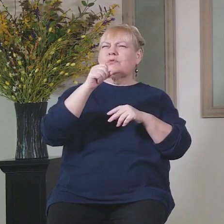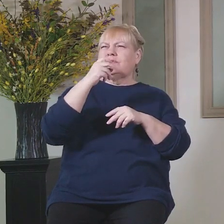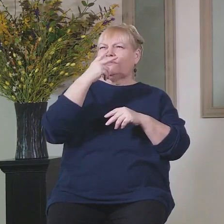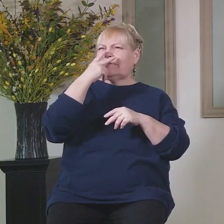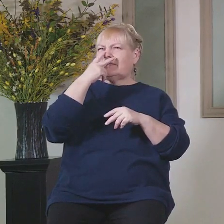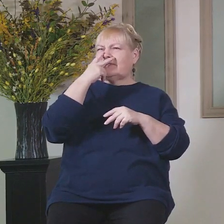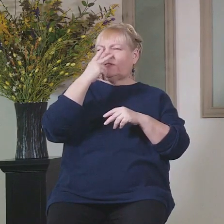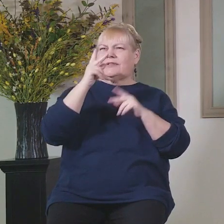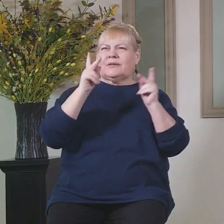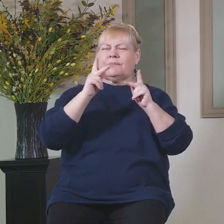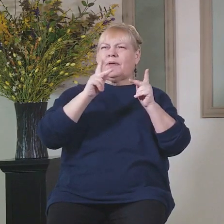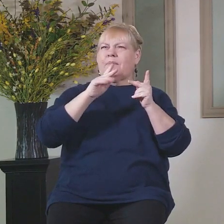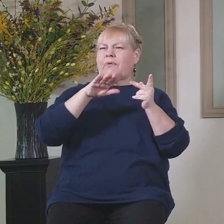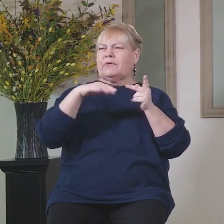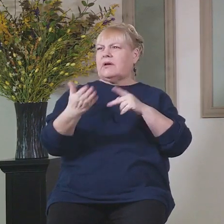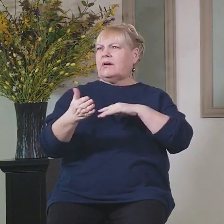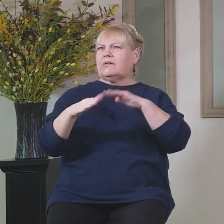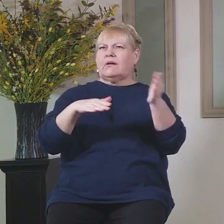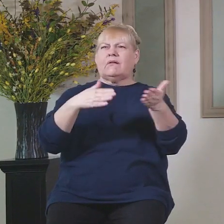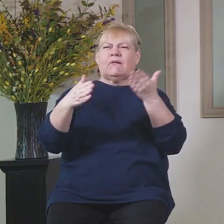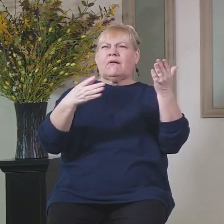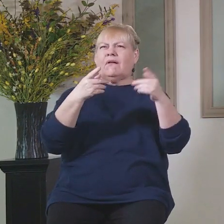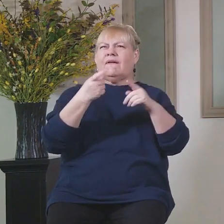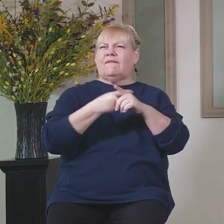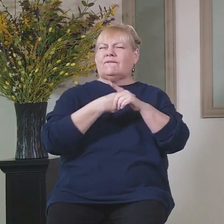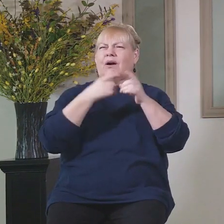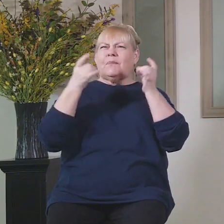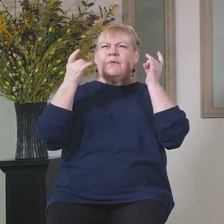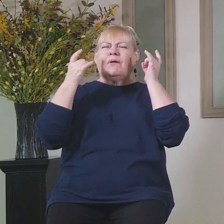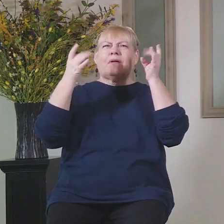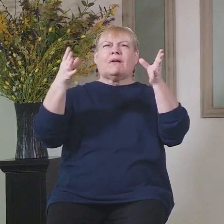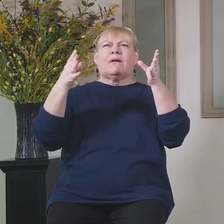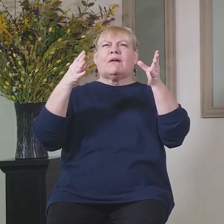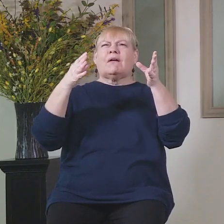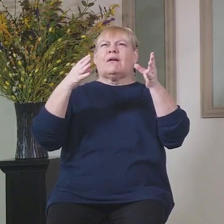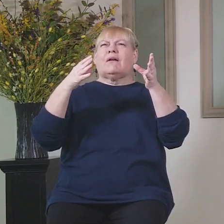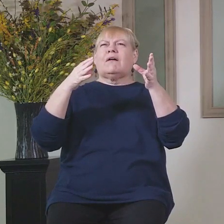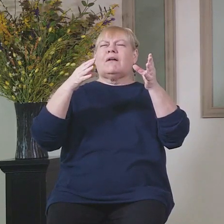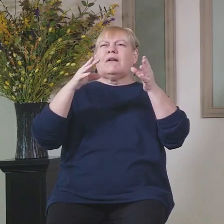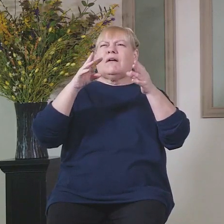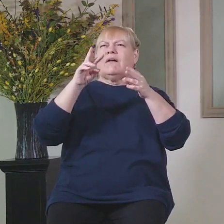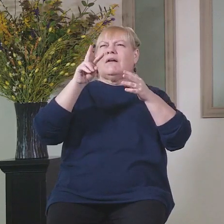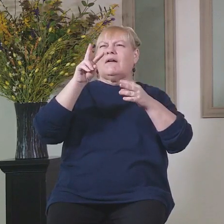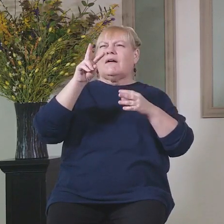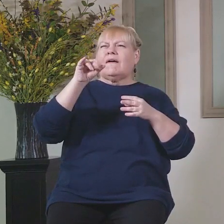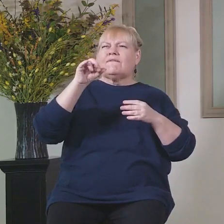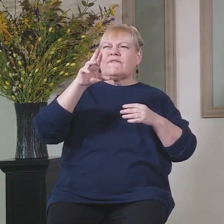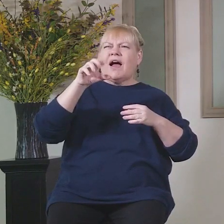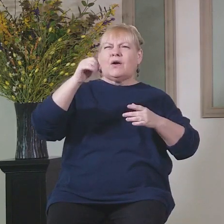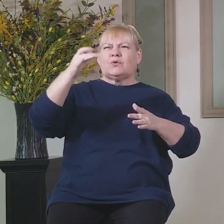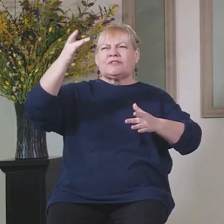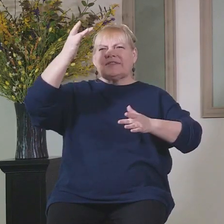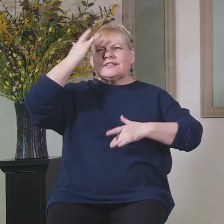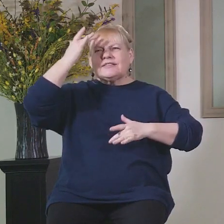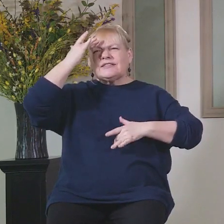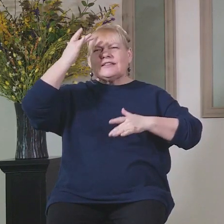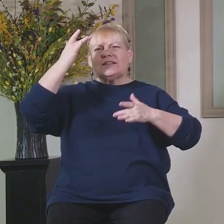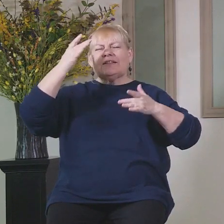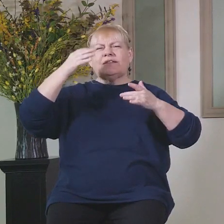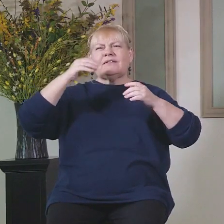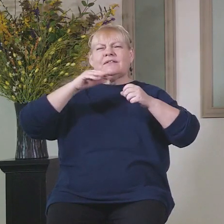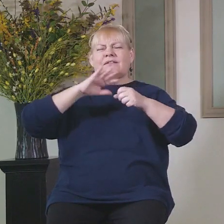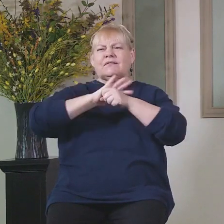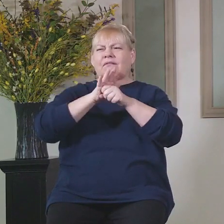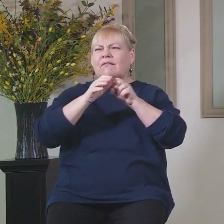seemingly dropping like flies from the ravages of virus and disease